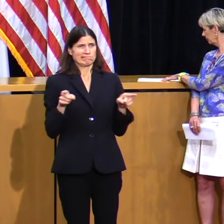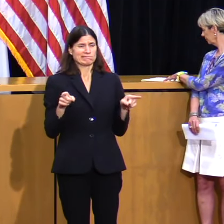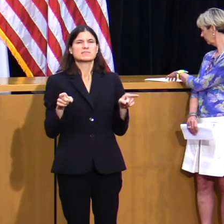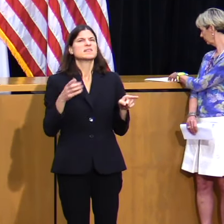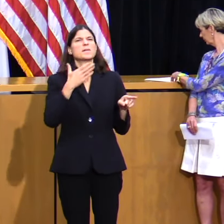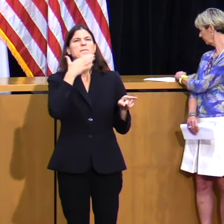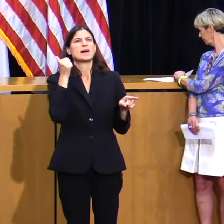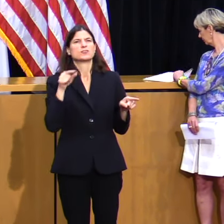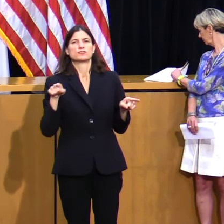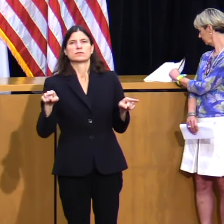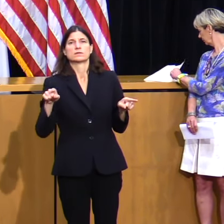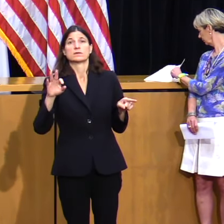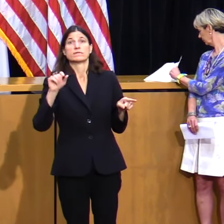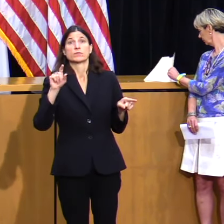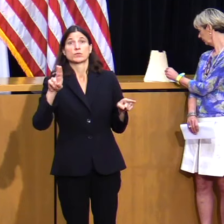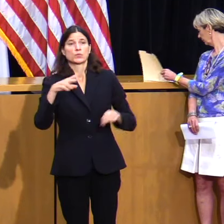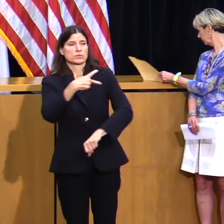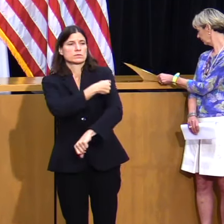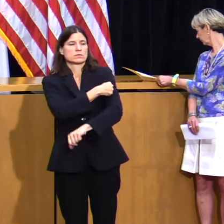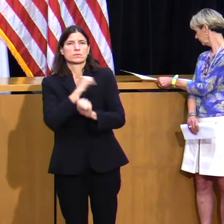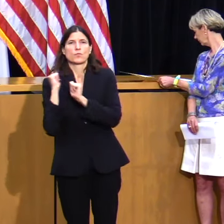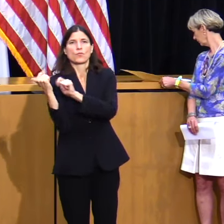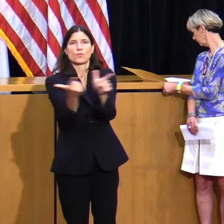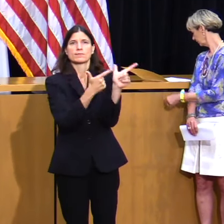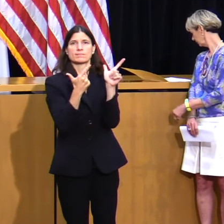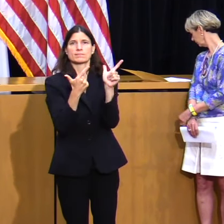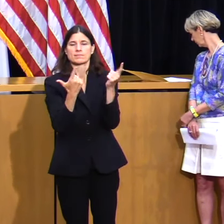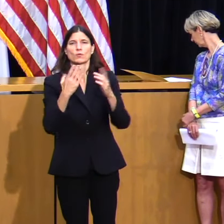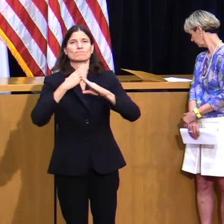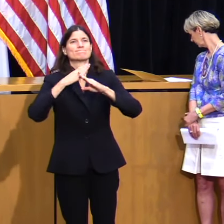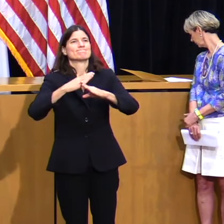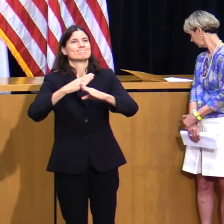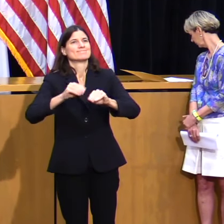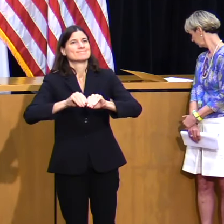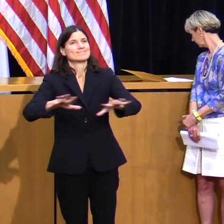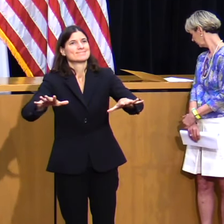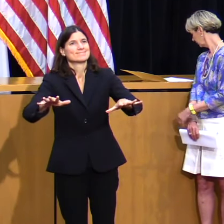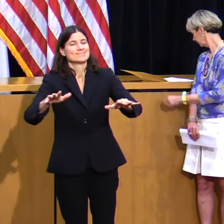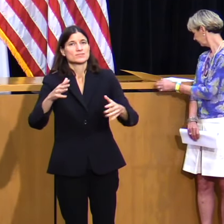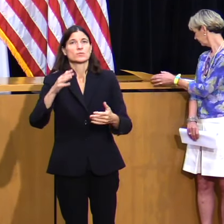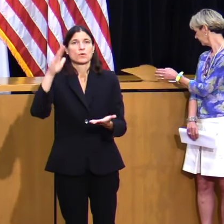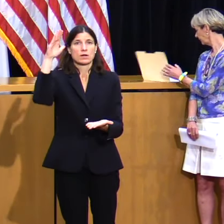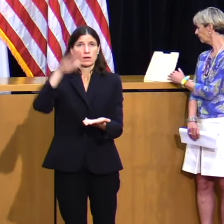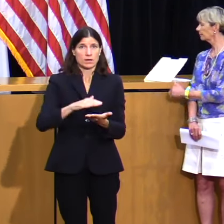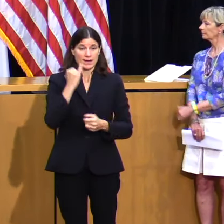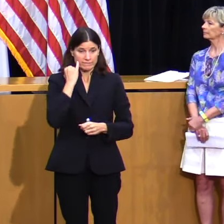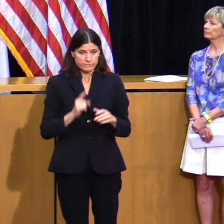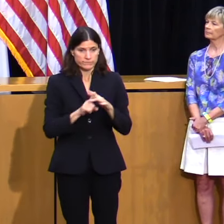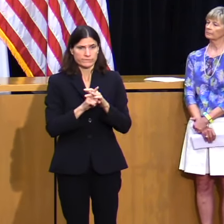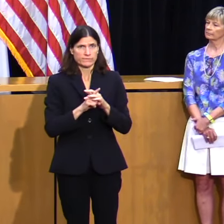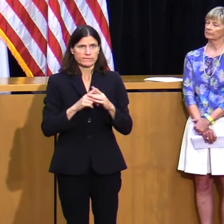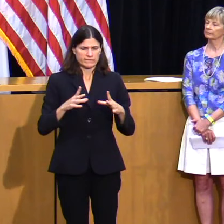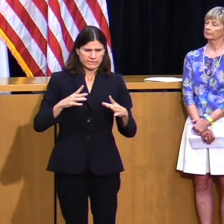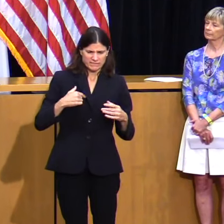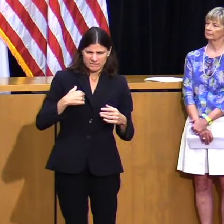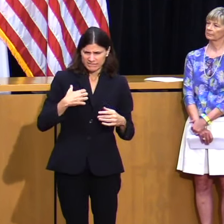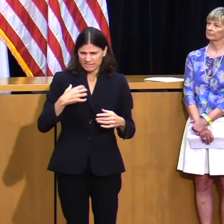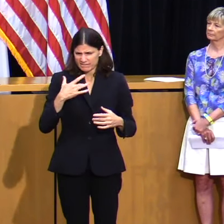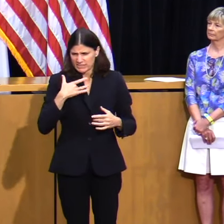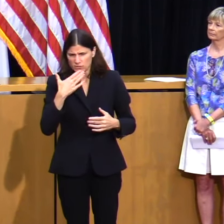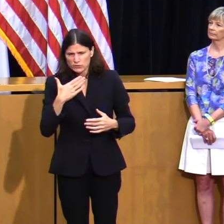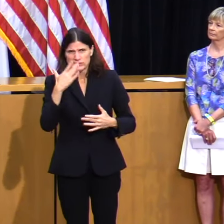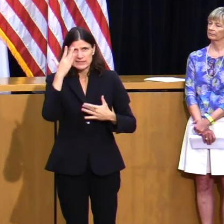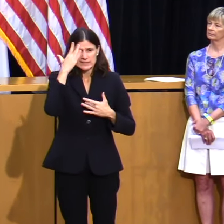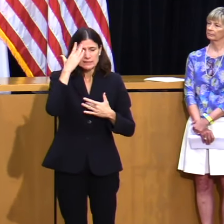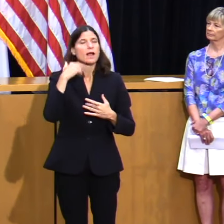disruptions in learning environments. Additionally, preventing the flu this year will not only save lives, but it